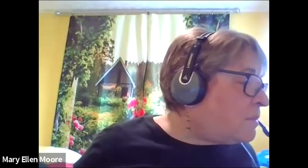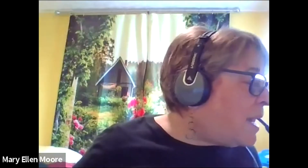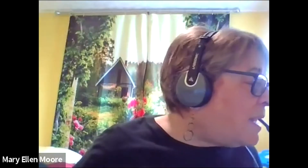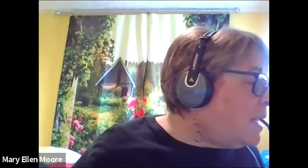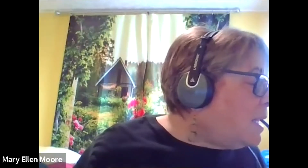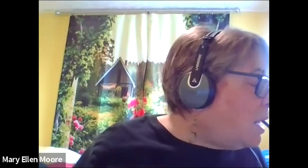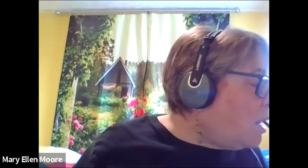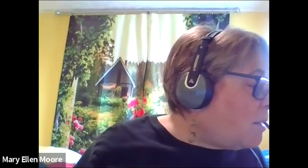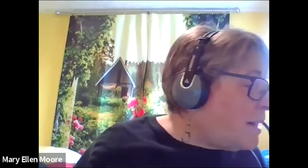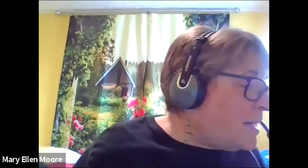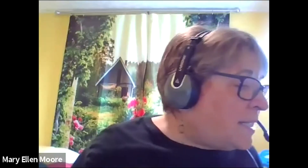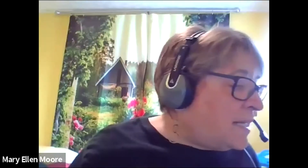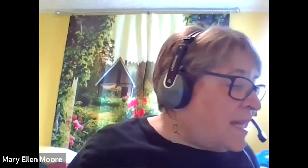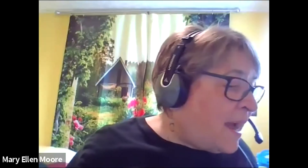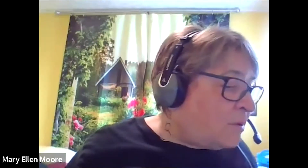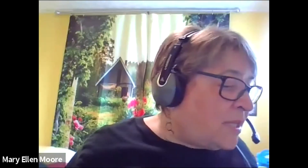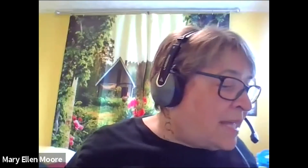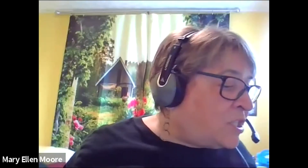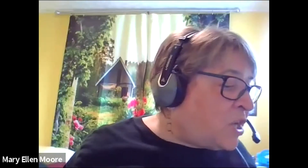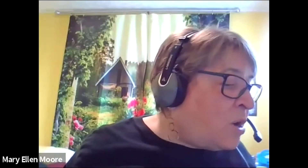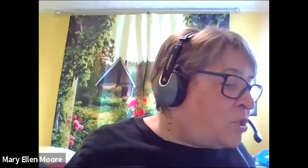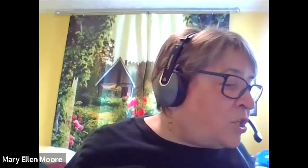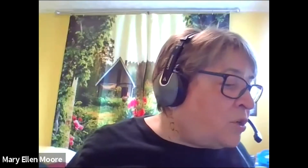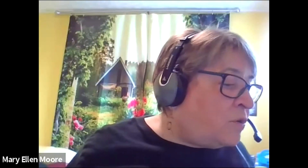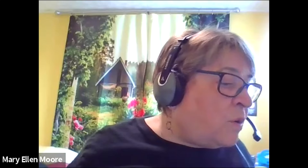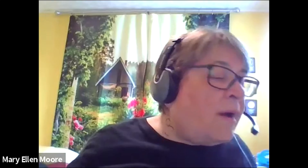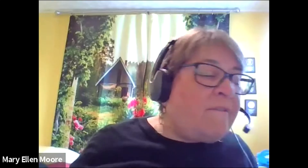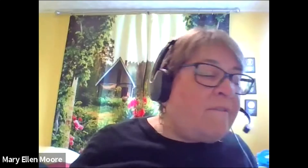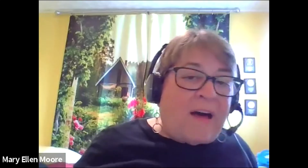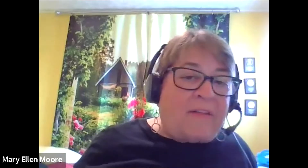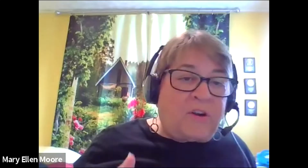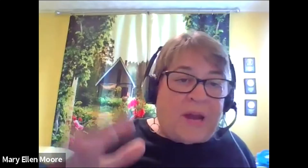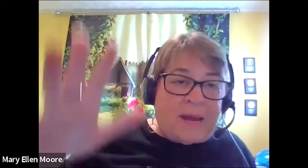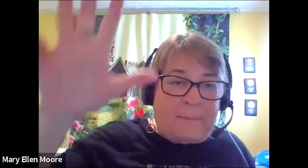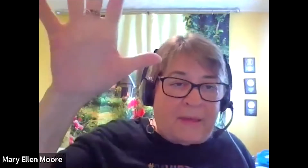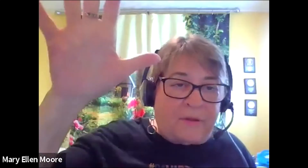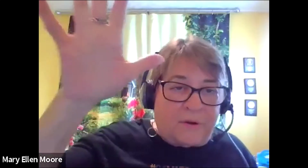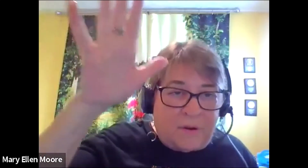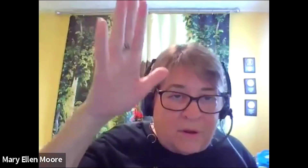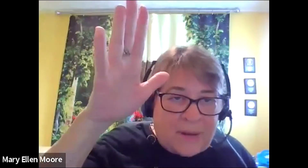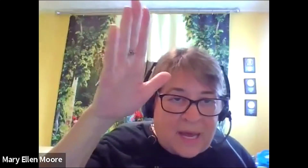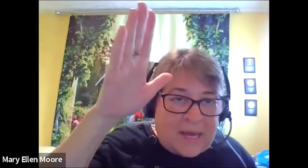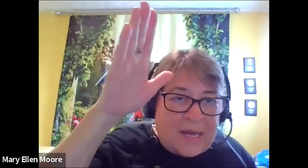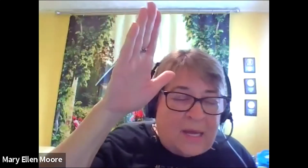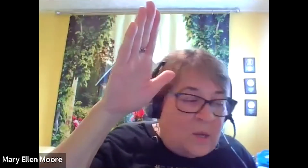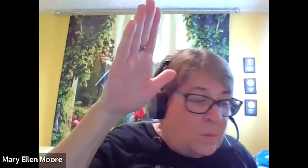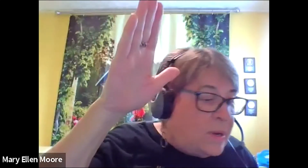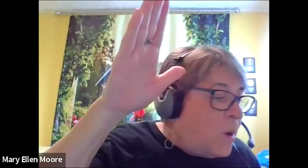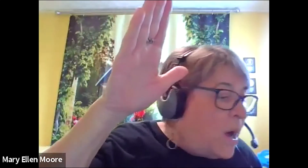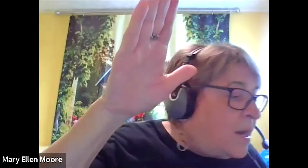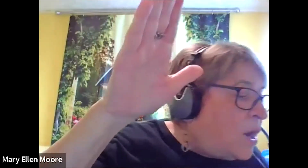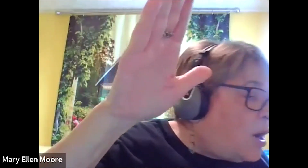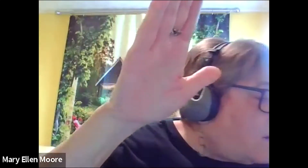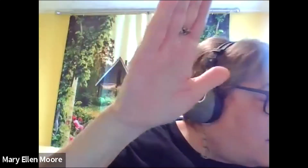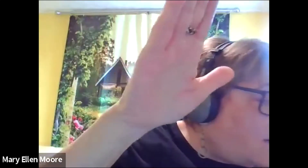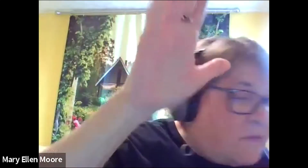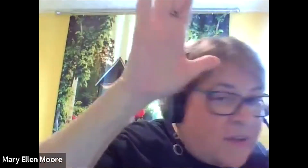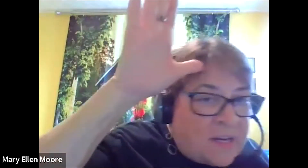Okay. All right. Now let's go to father and mother. Okay. We want our fingers